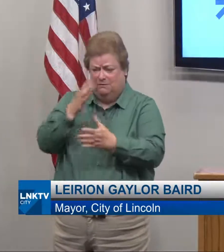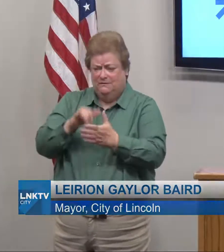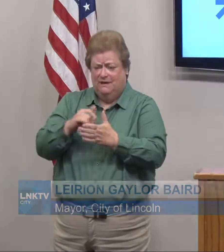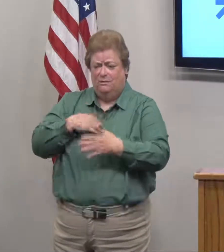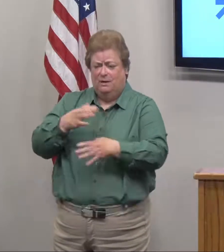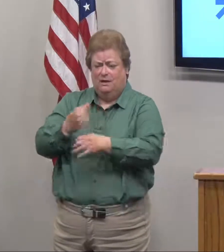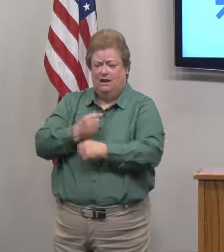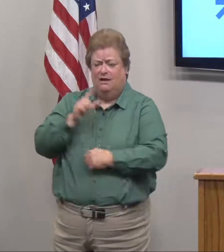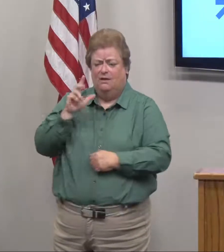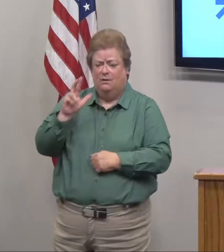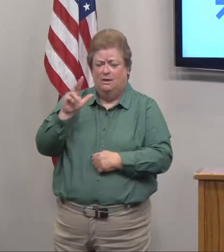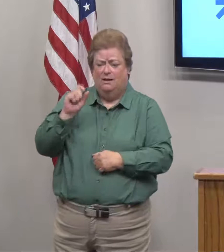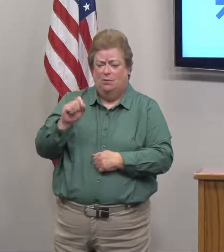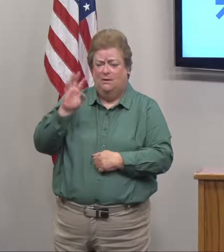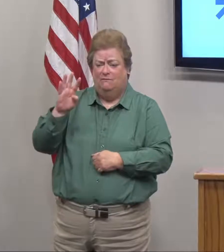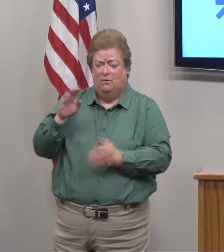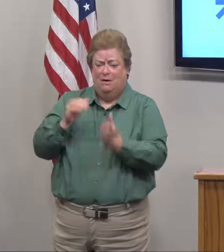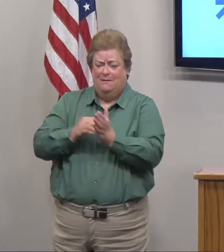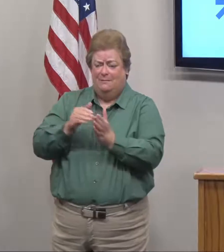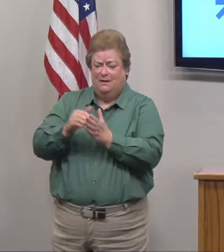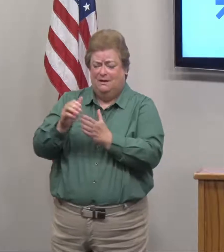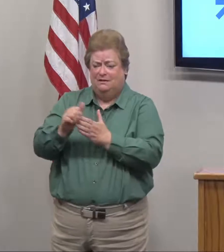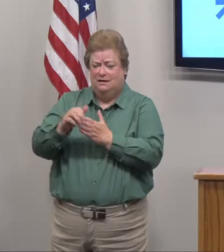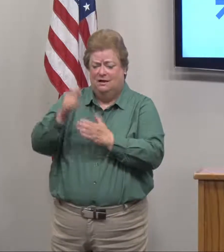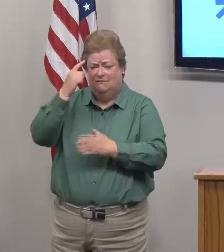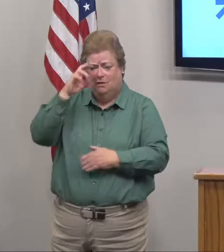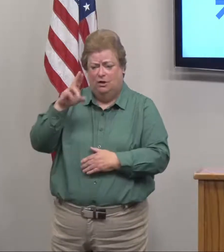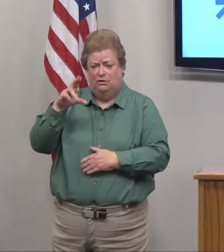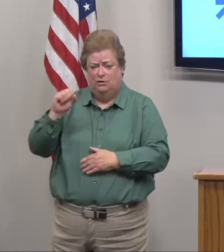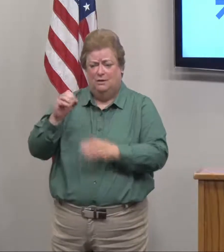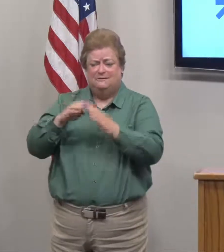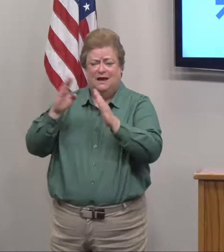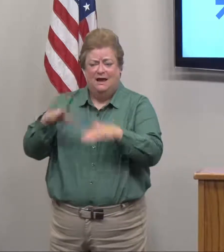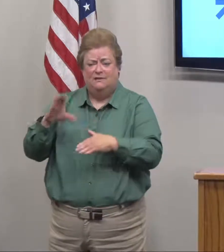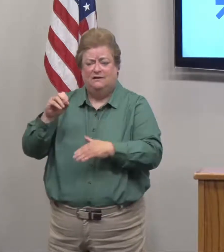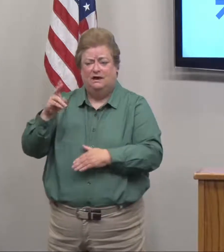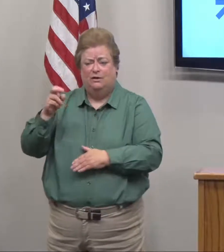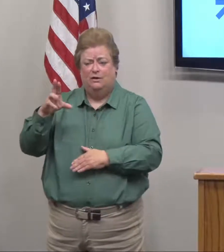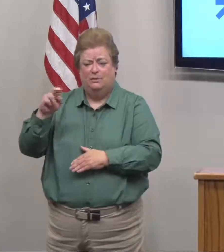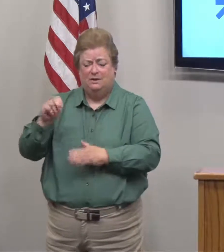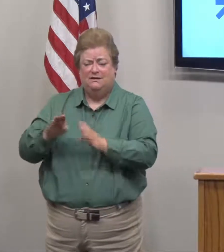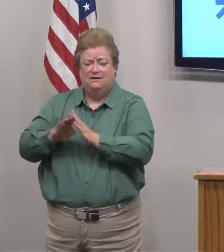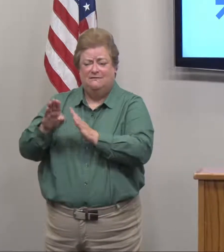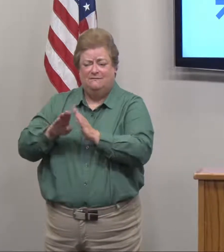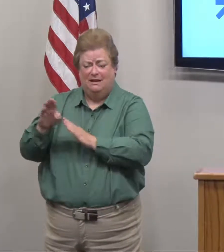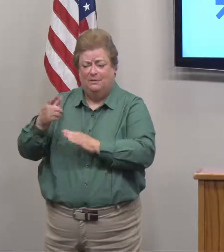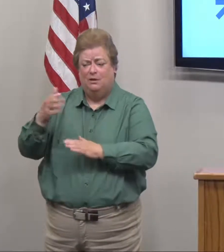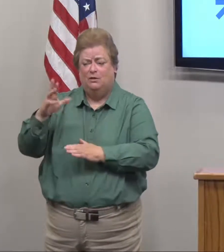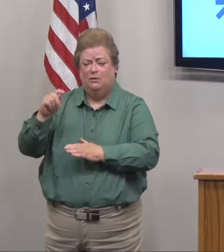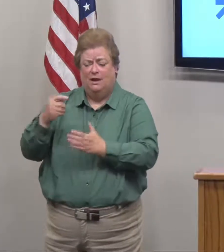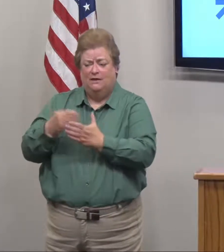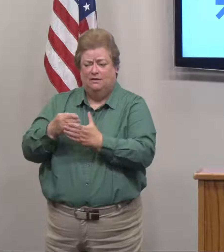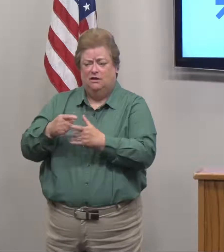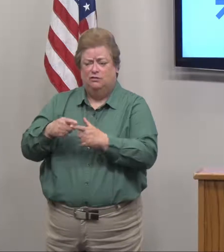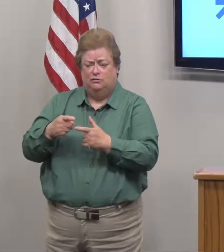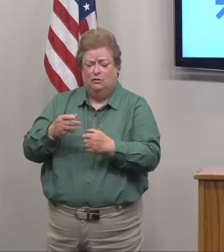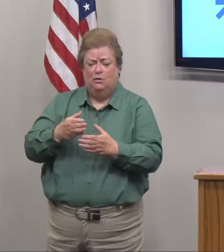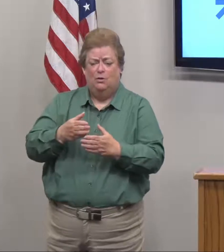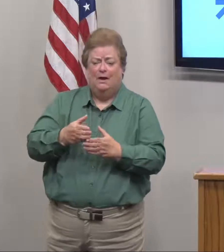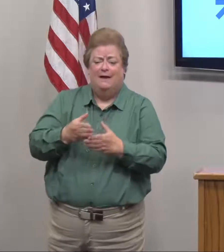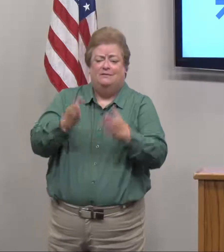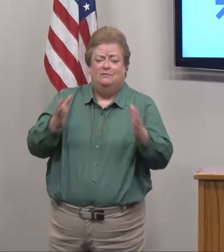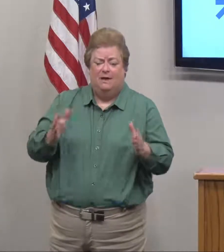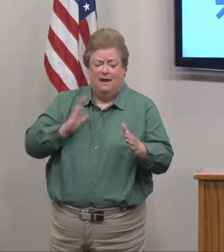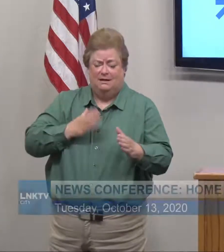secured $3.4 million in U.S. Housing and Urban Development grant funds to support the expansion of our local urban